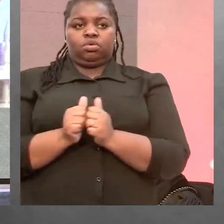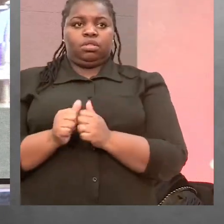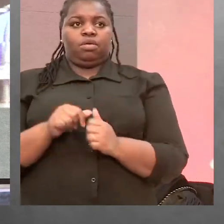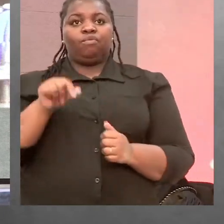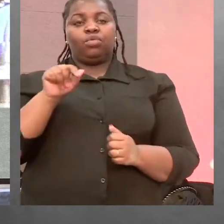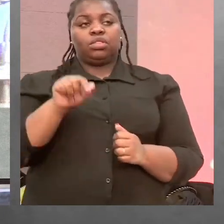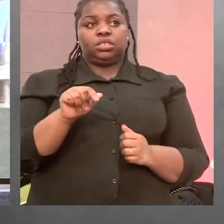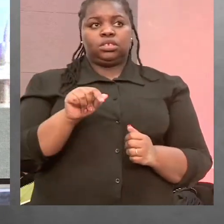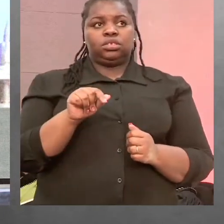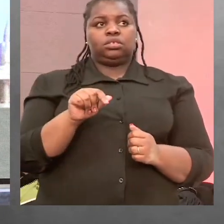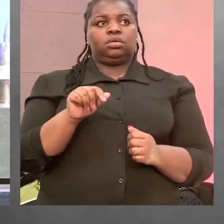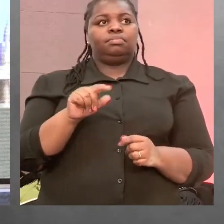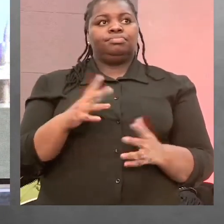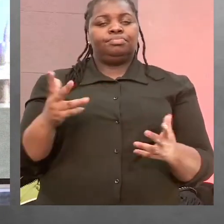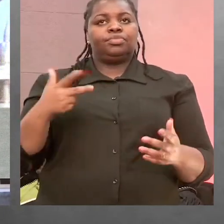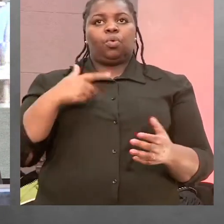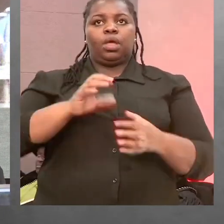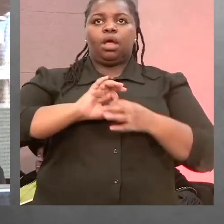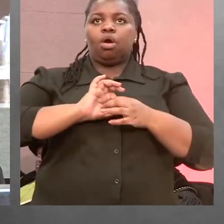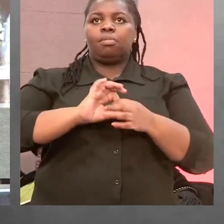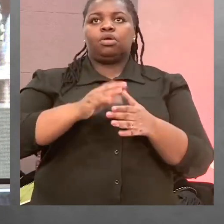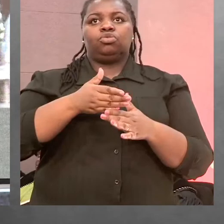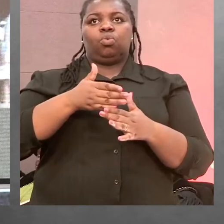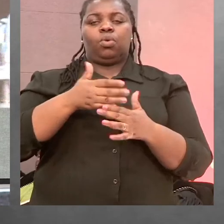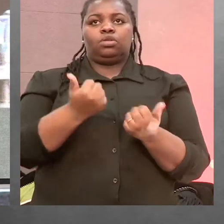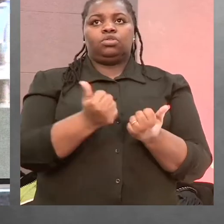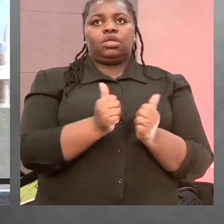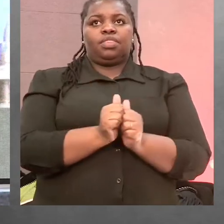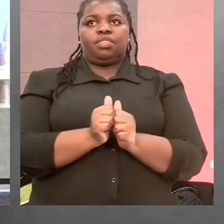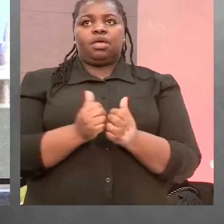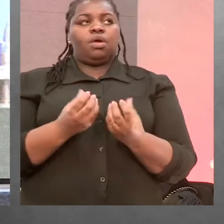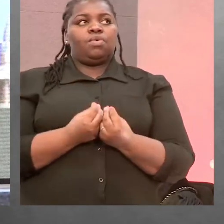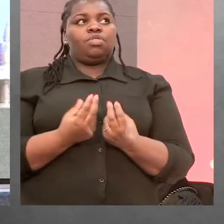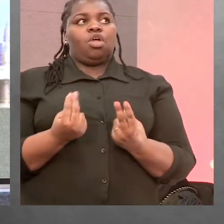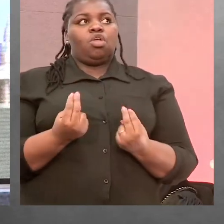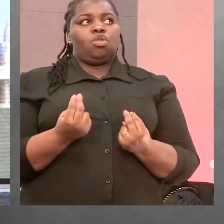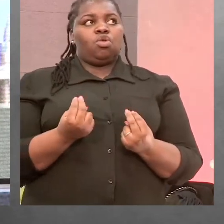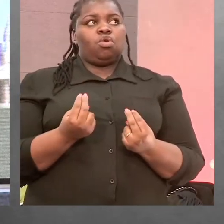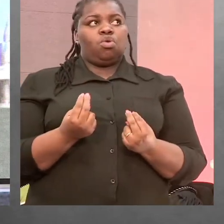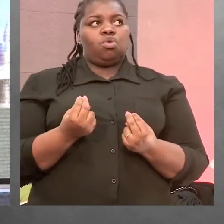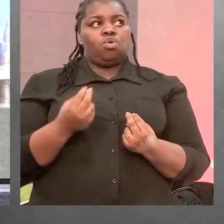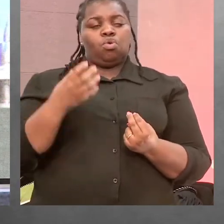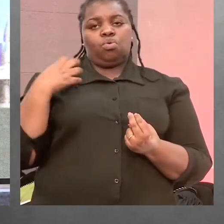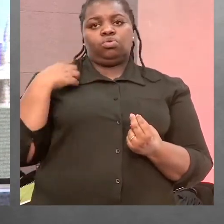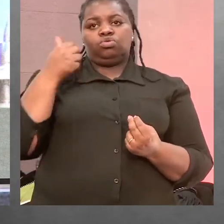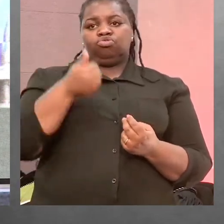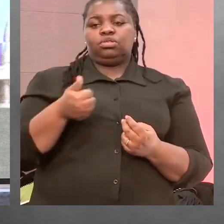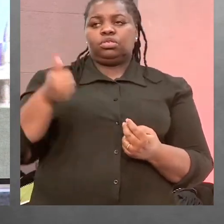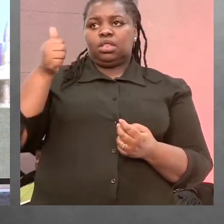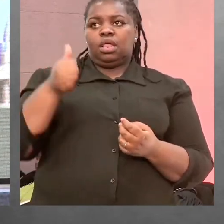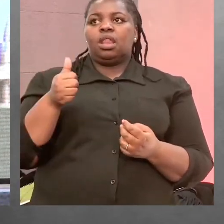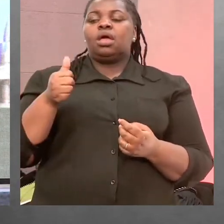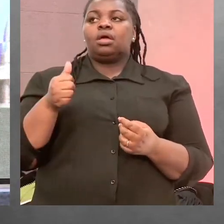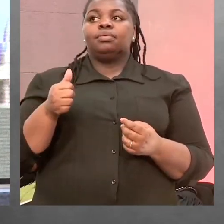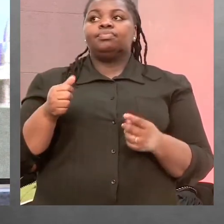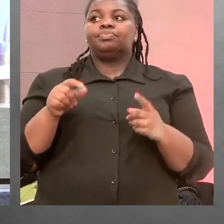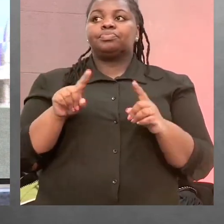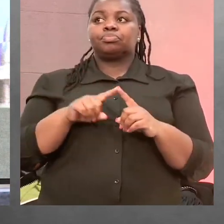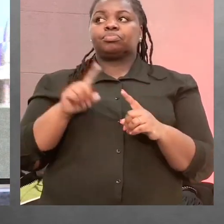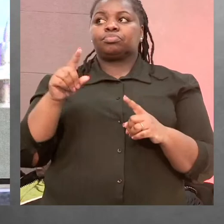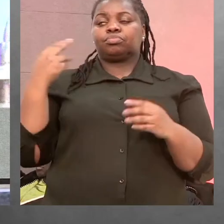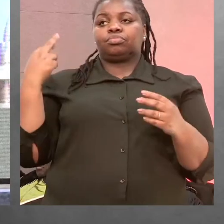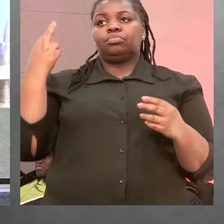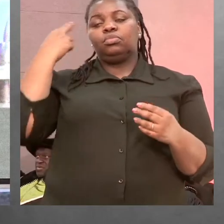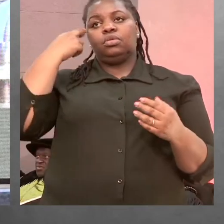institution. Therefore, we commit to work together with the new chancellor and the university administration to foster